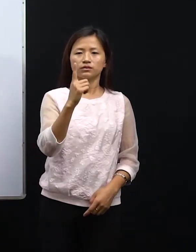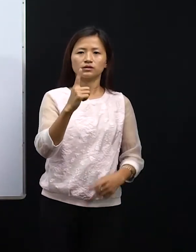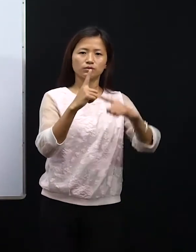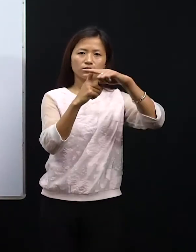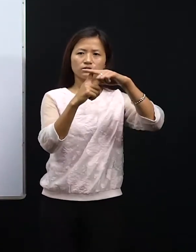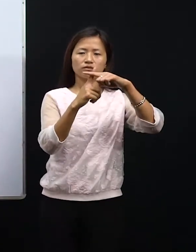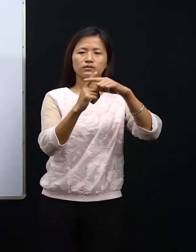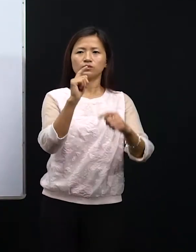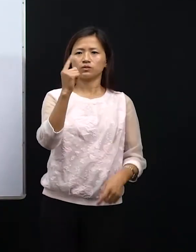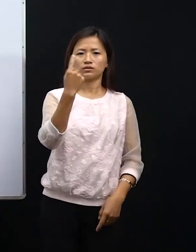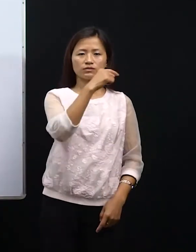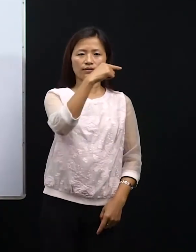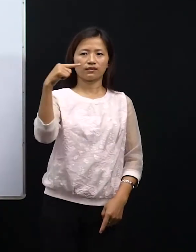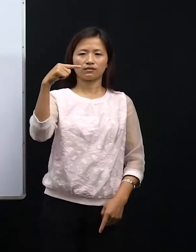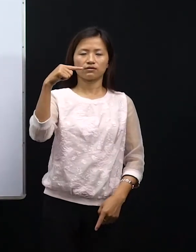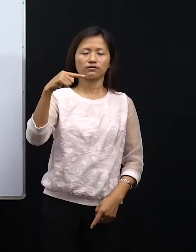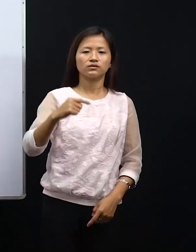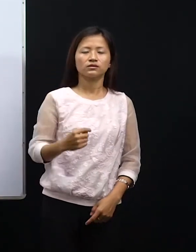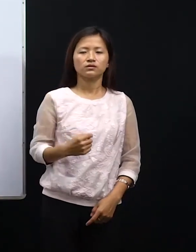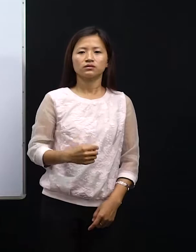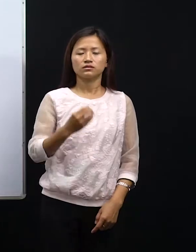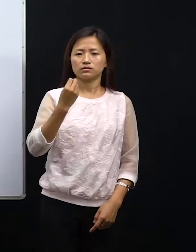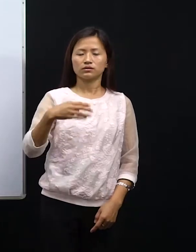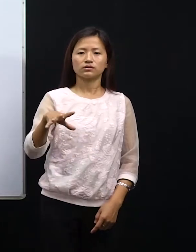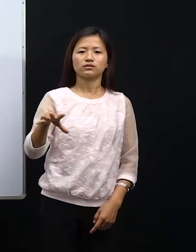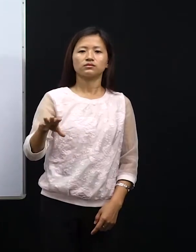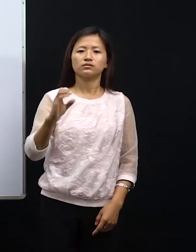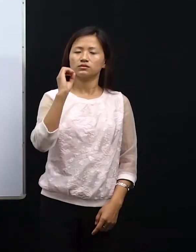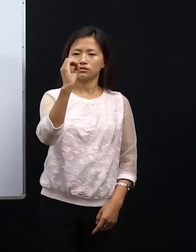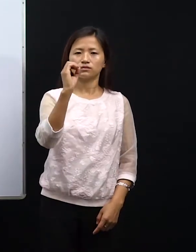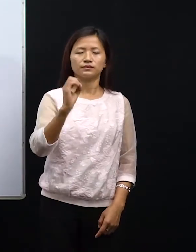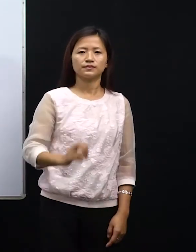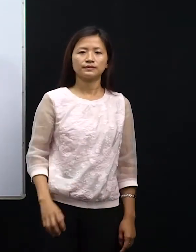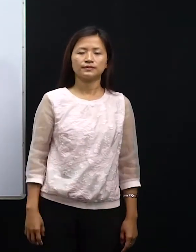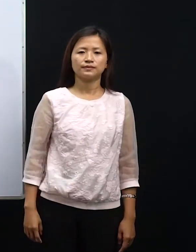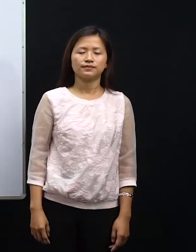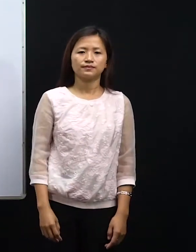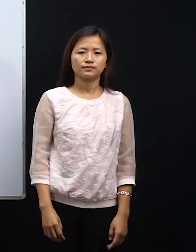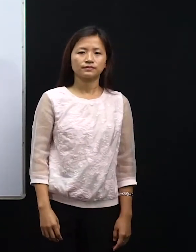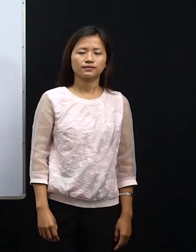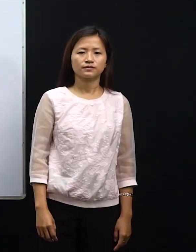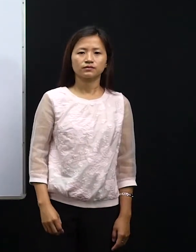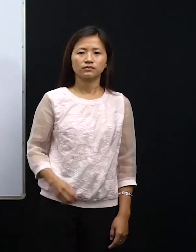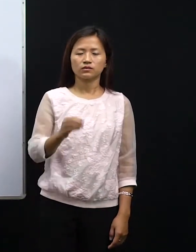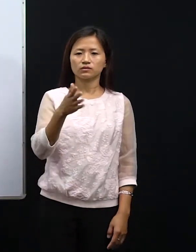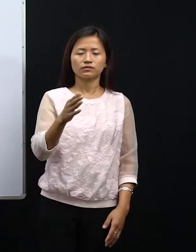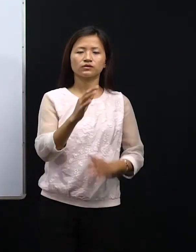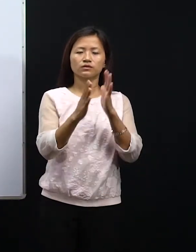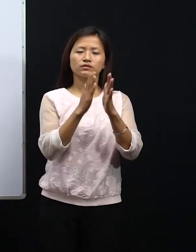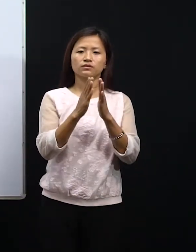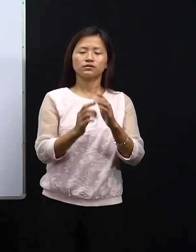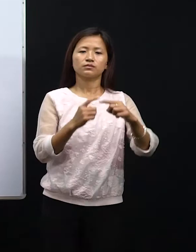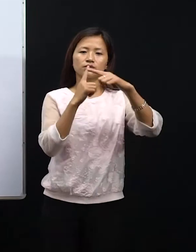positive, both are same, so we can cancel out. No value here, 0, it becomes 0. Similarly, no sign is given means it is